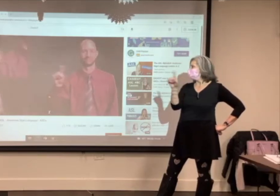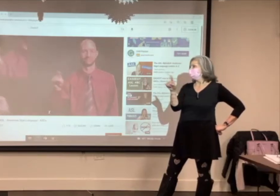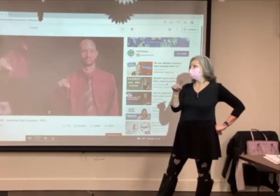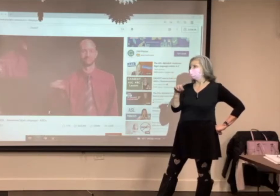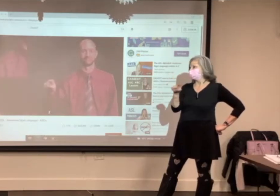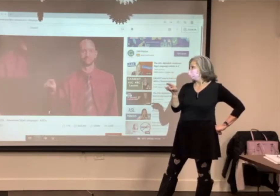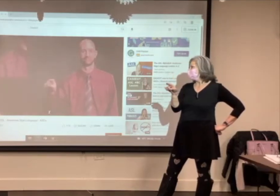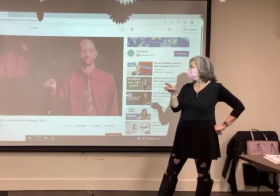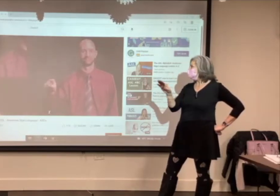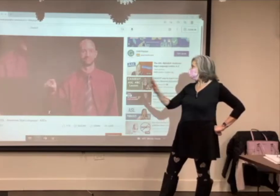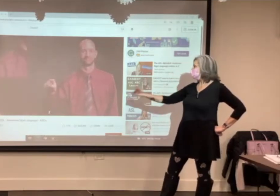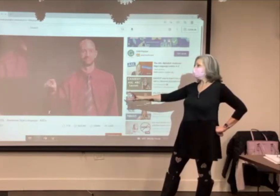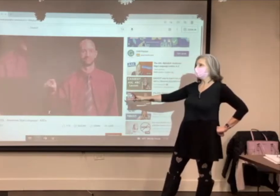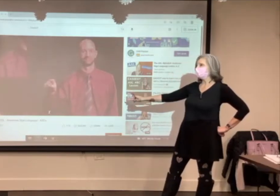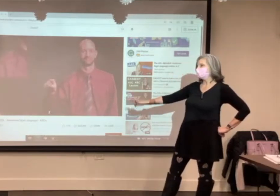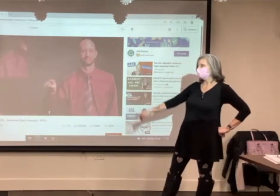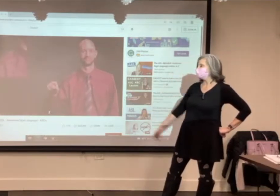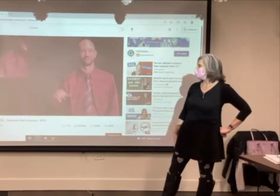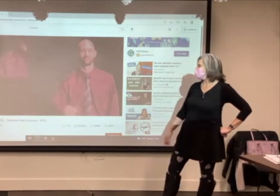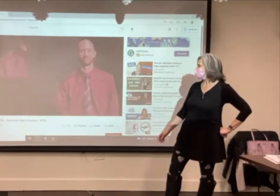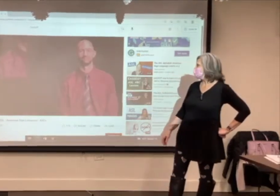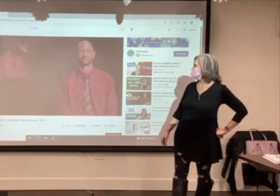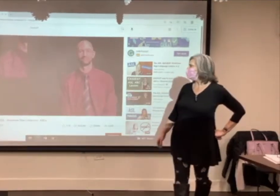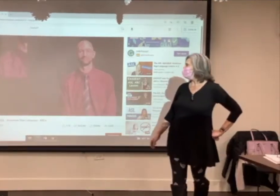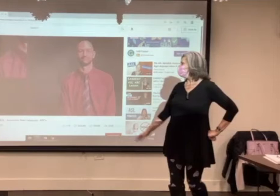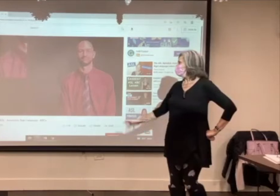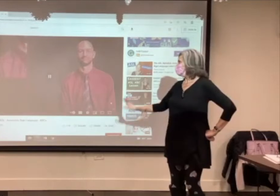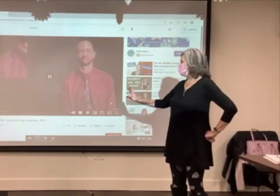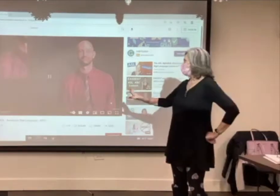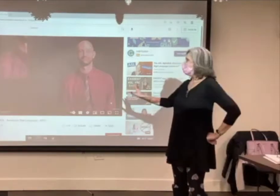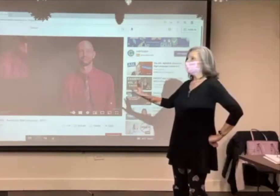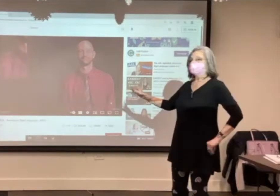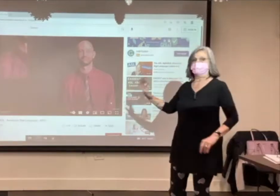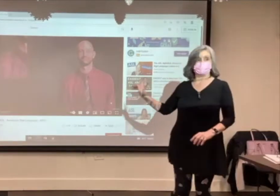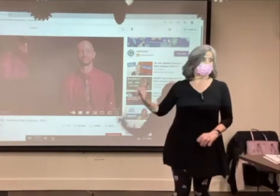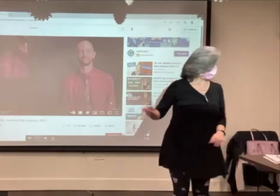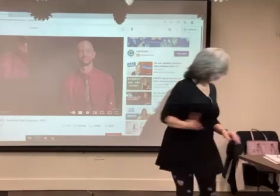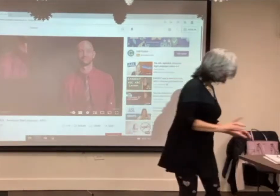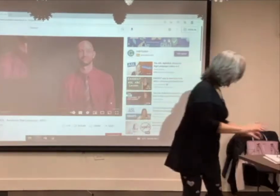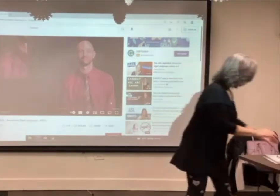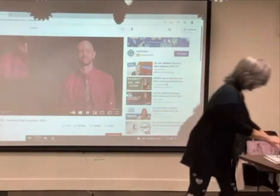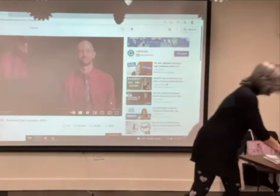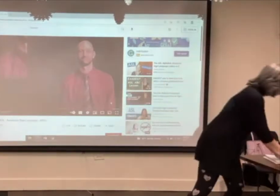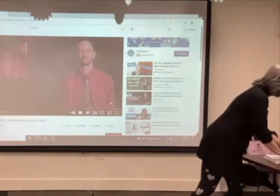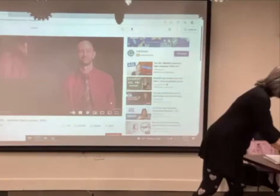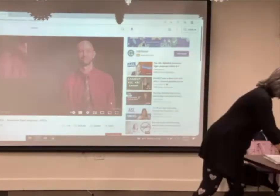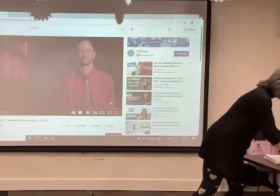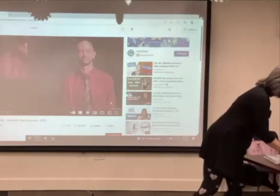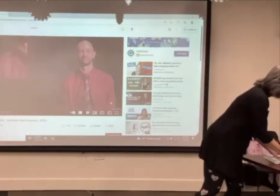And Z. So can you just put this on pause for me, Jessica? Because I want to be able to replay it for you, but what I'm going to give you is what I call